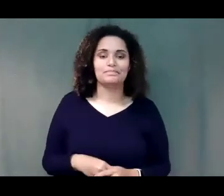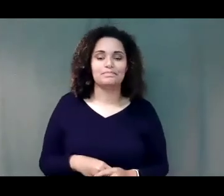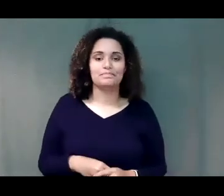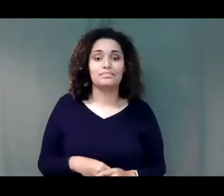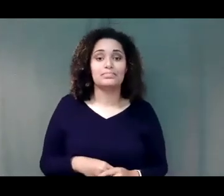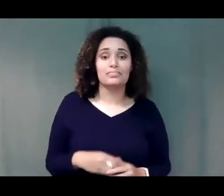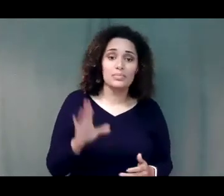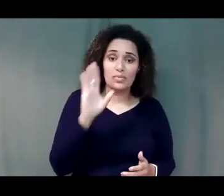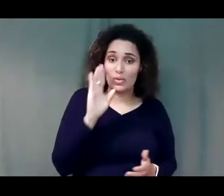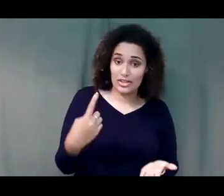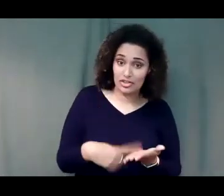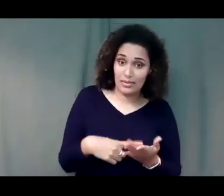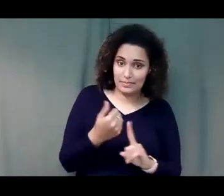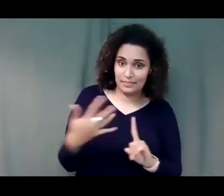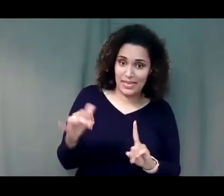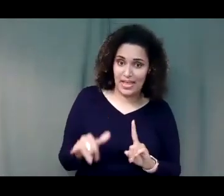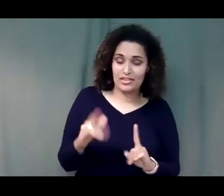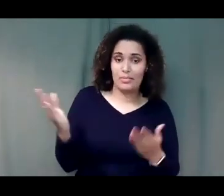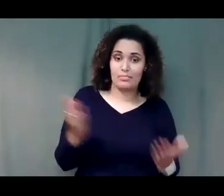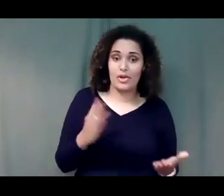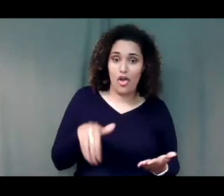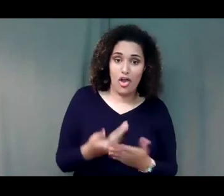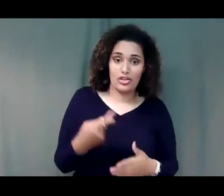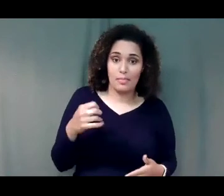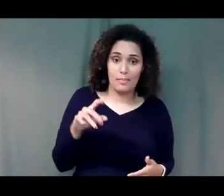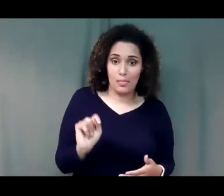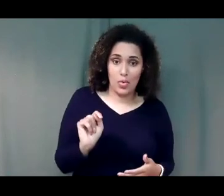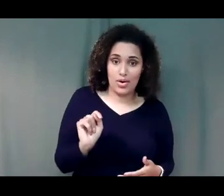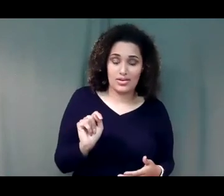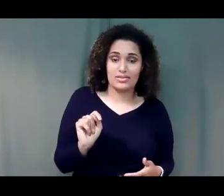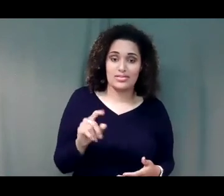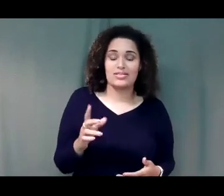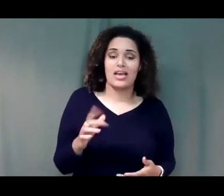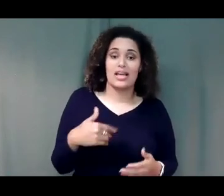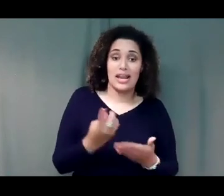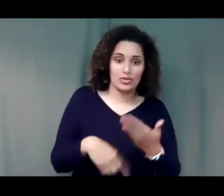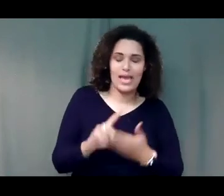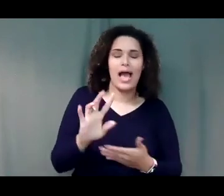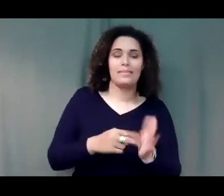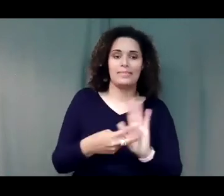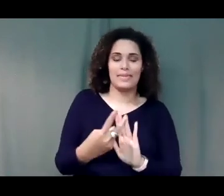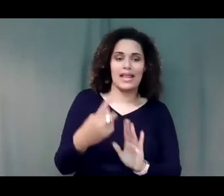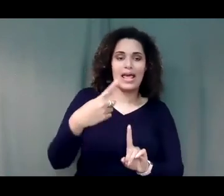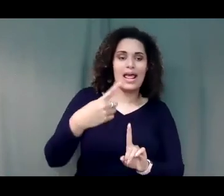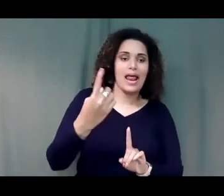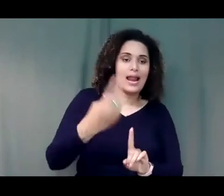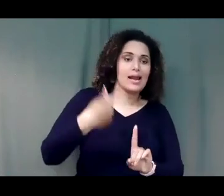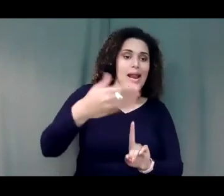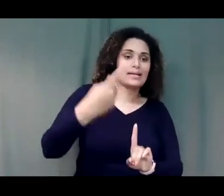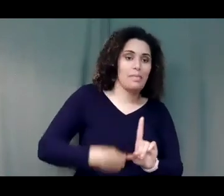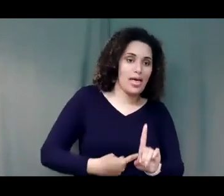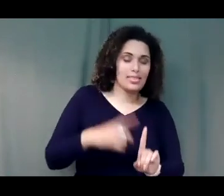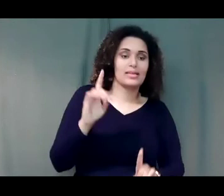So we'll talk all about that. So bring all of your port and fortified wine questions next month, December 3rd. So we're sticking with